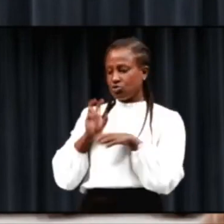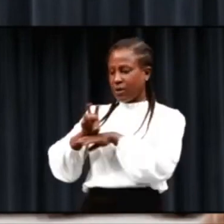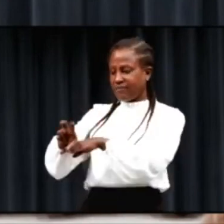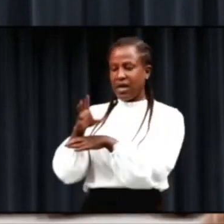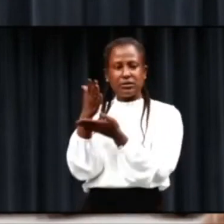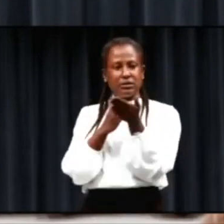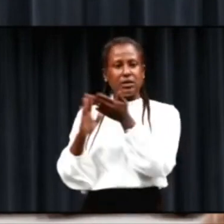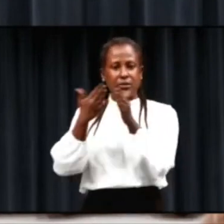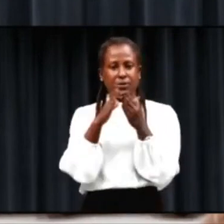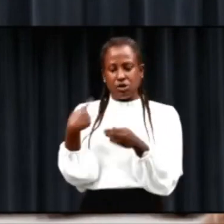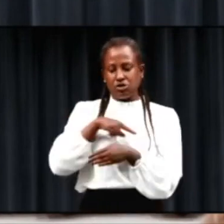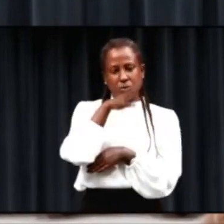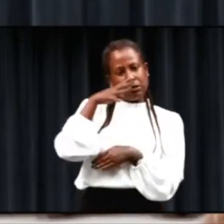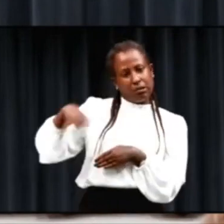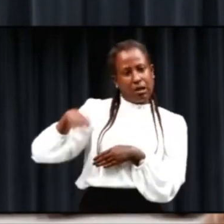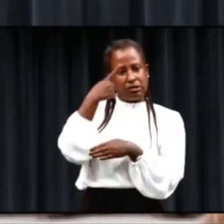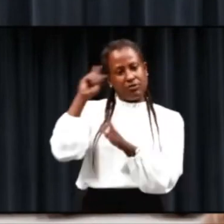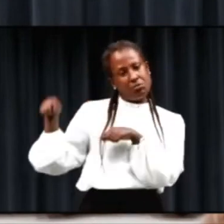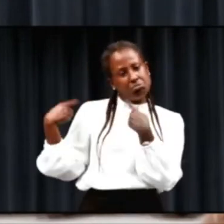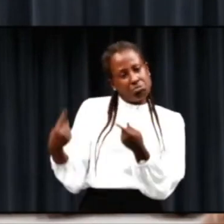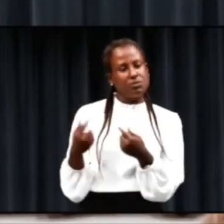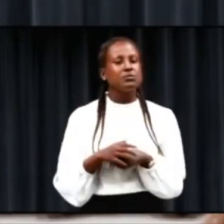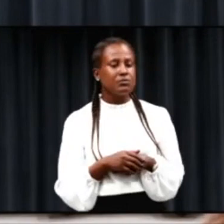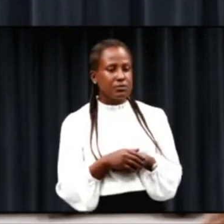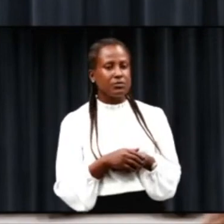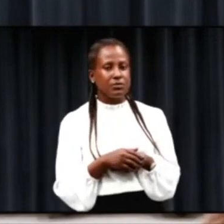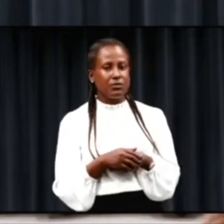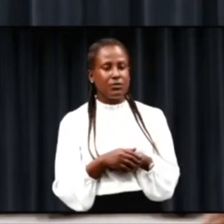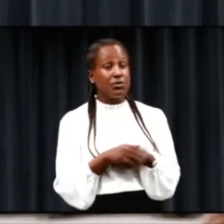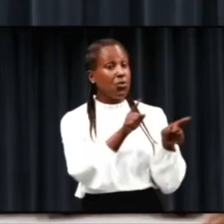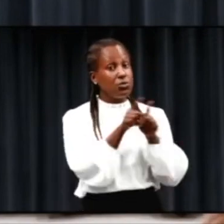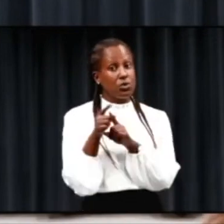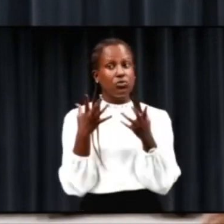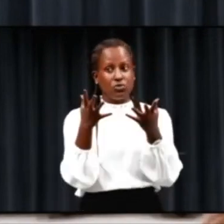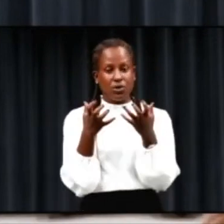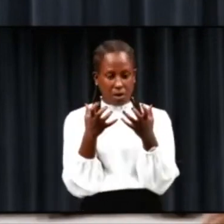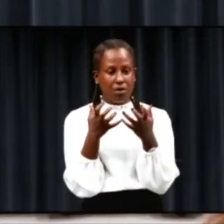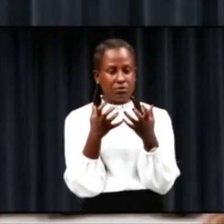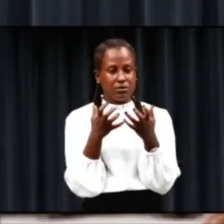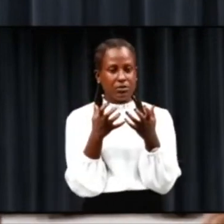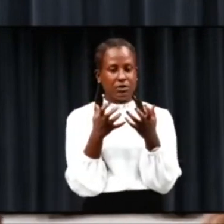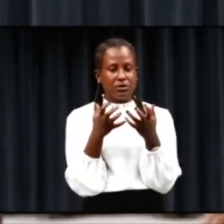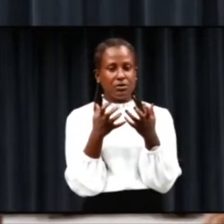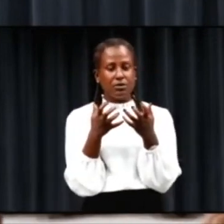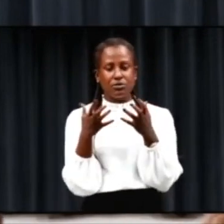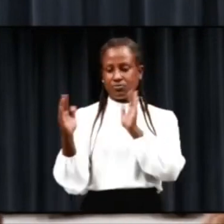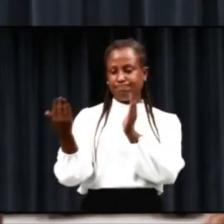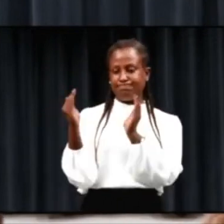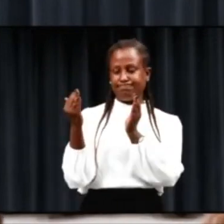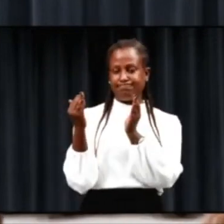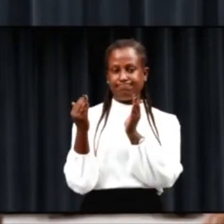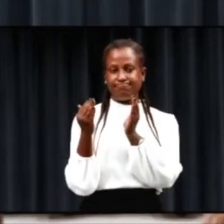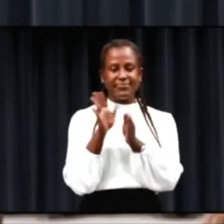they have deserved for so long. Put another way, we want to replicate the planning successes of Peter